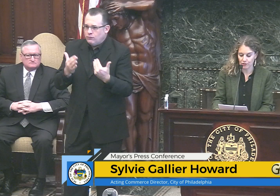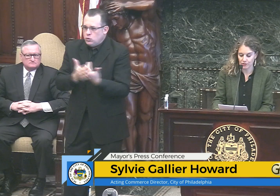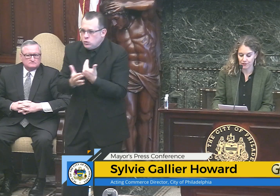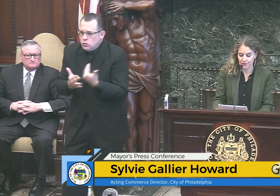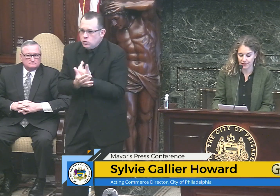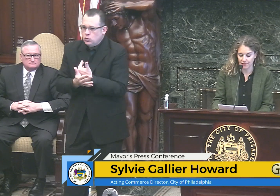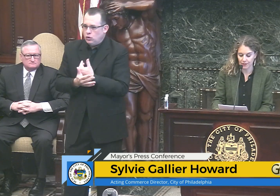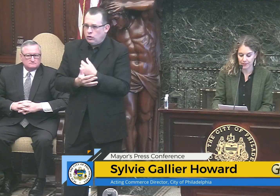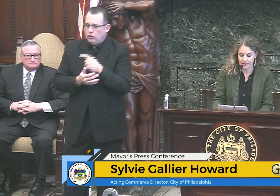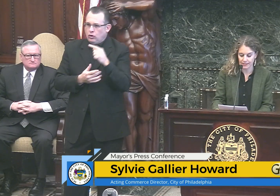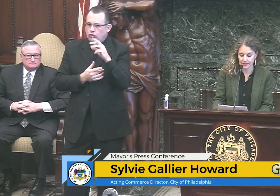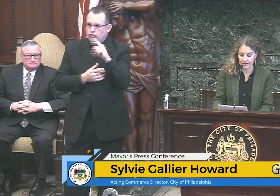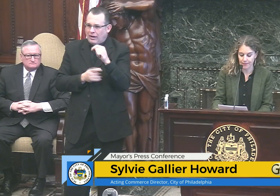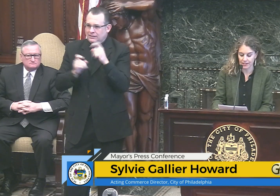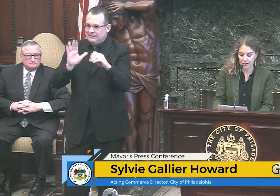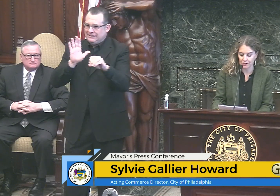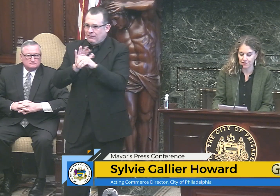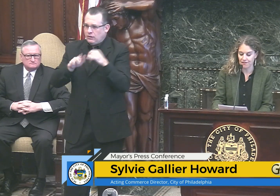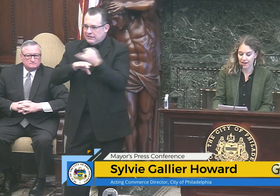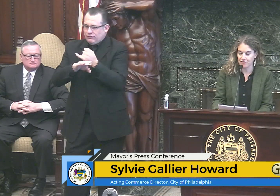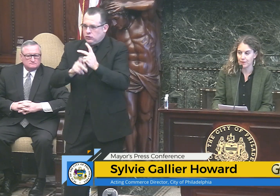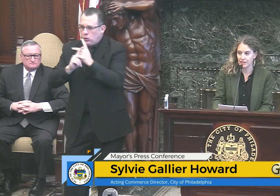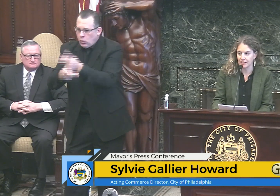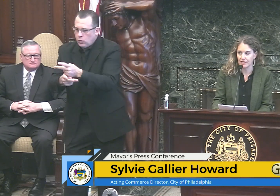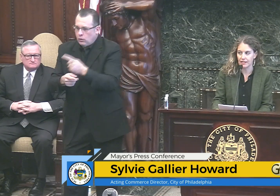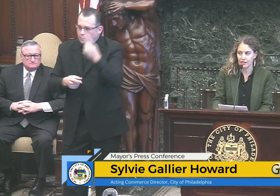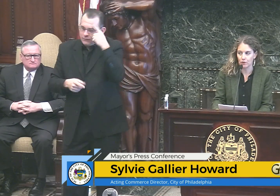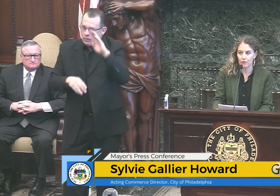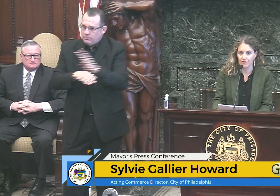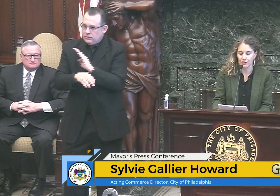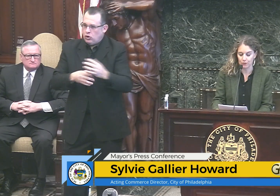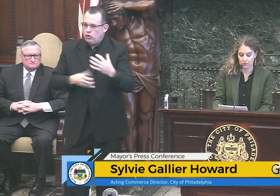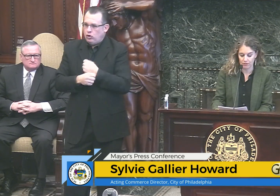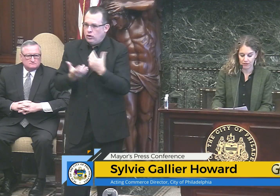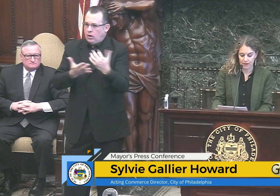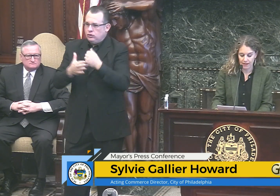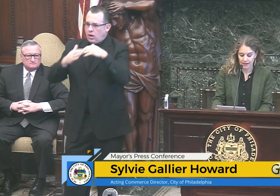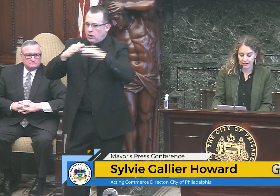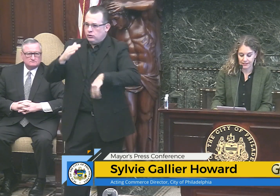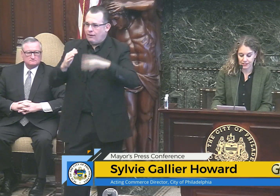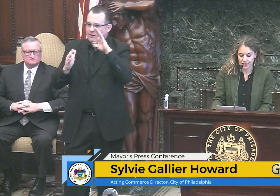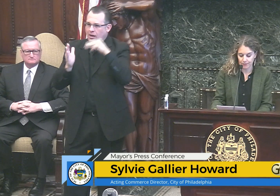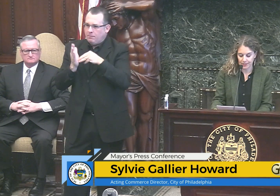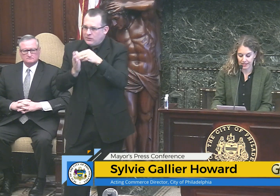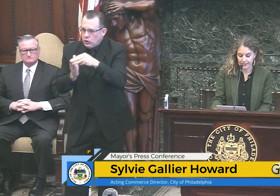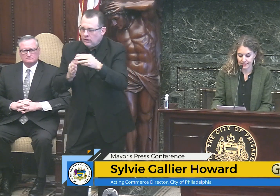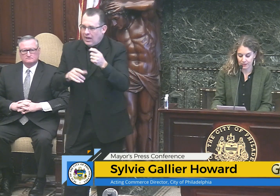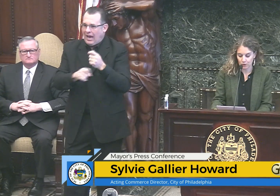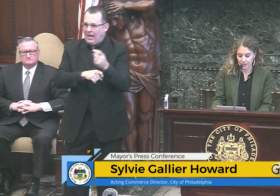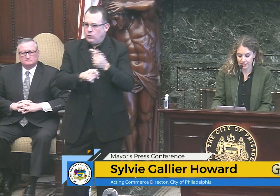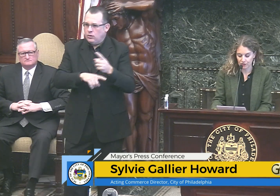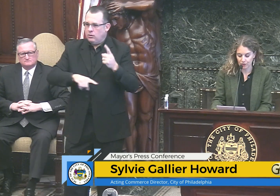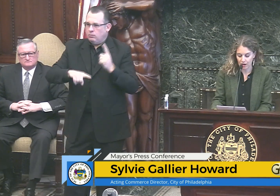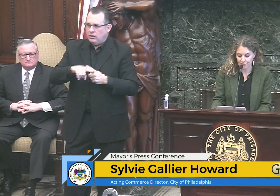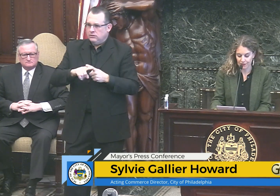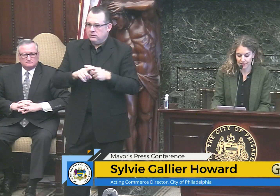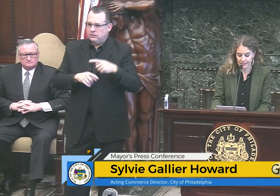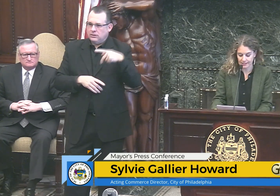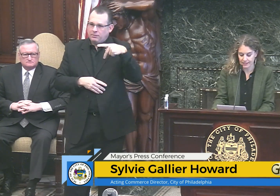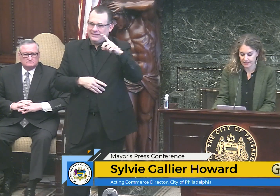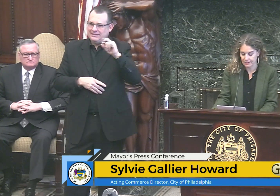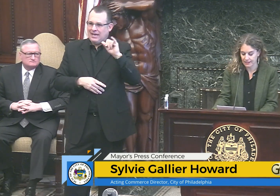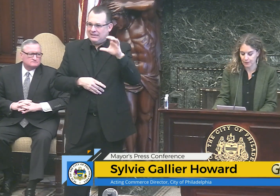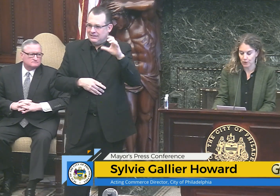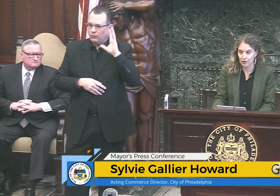zero-interest loans for Philadelphia businesses that make under $5 million in annual revenue. In addition, PIDC will continue to offer